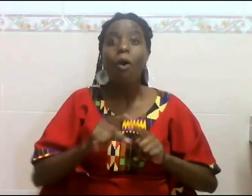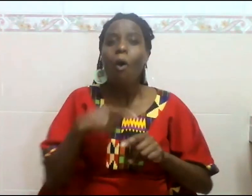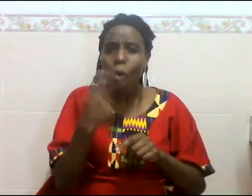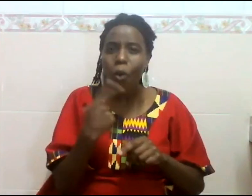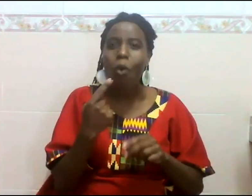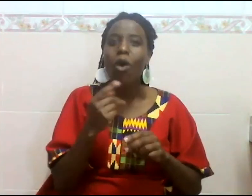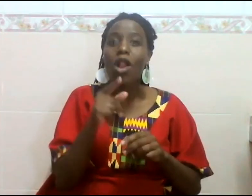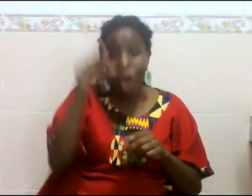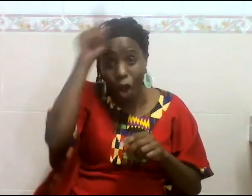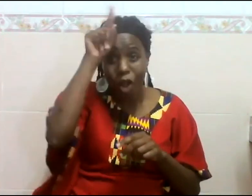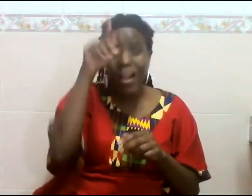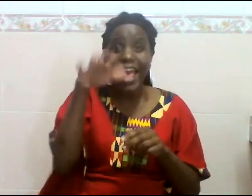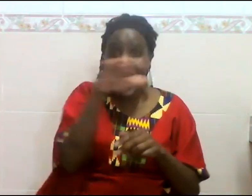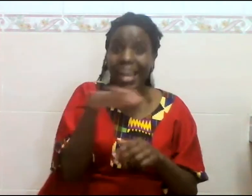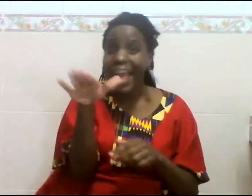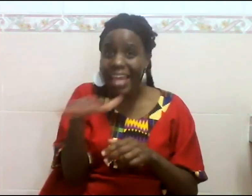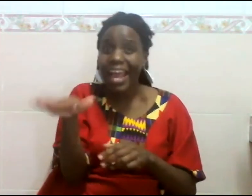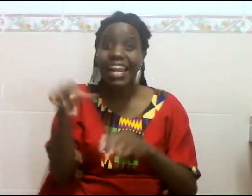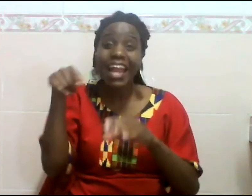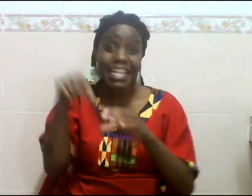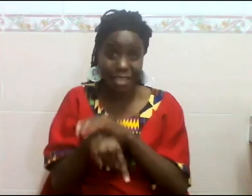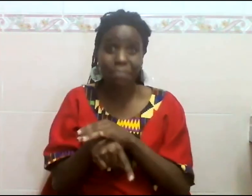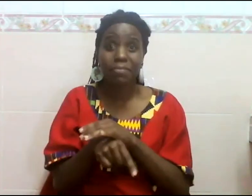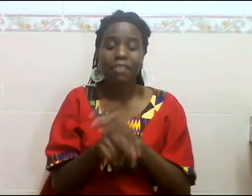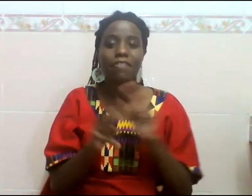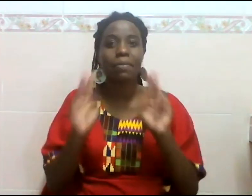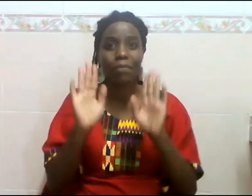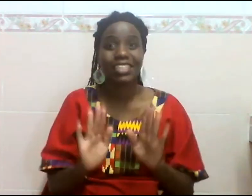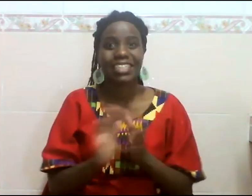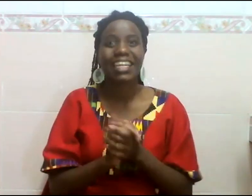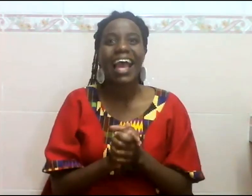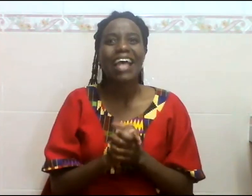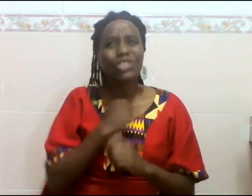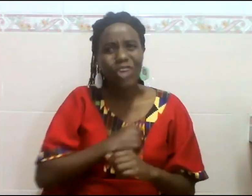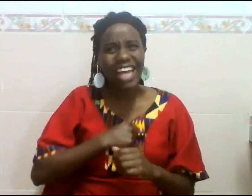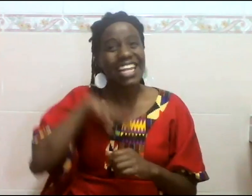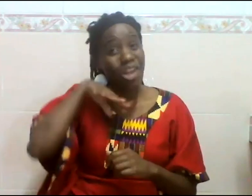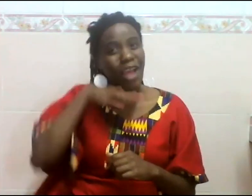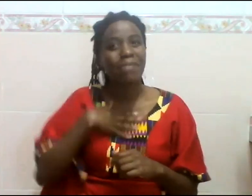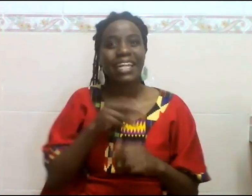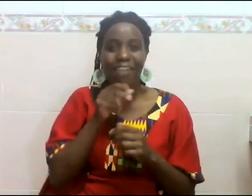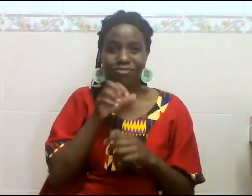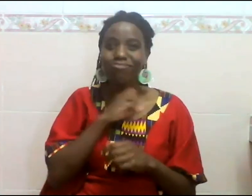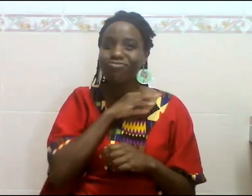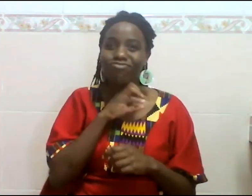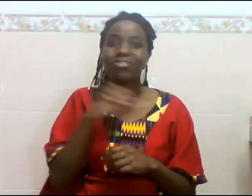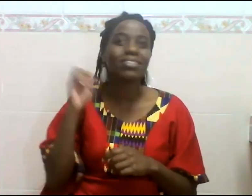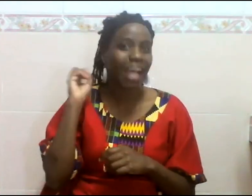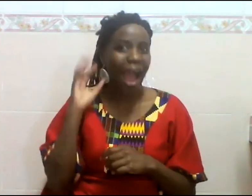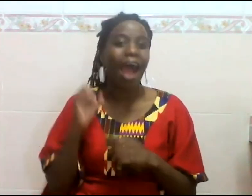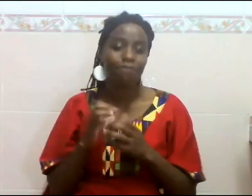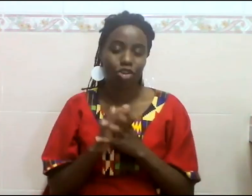review workshop series, sorry, this is a dog, sorry. We had an Indigenous